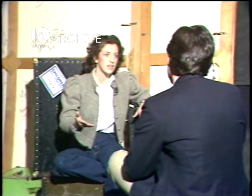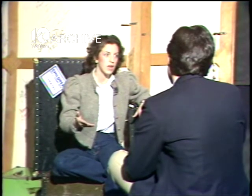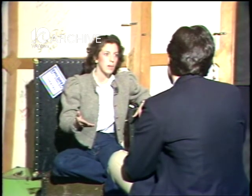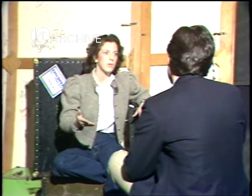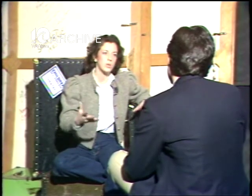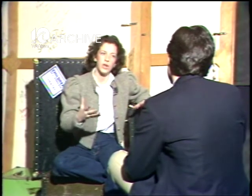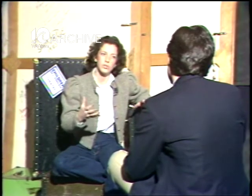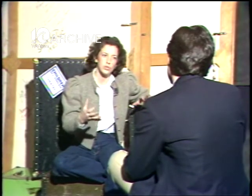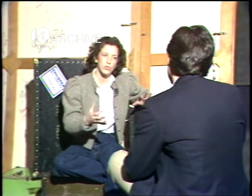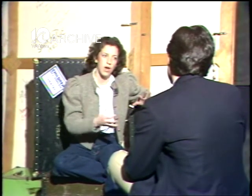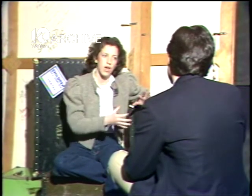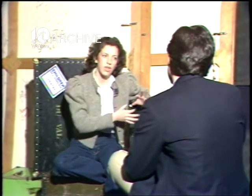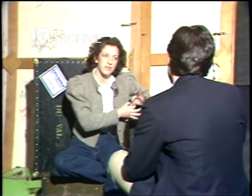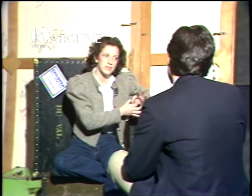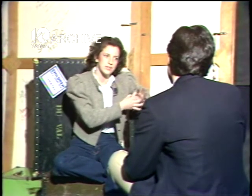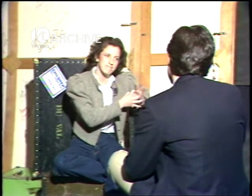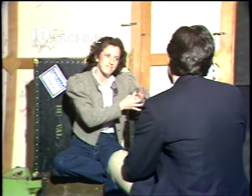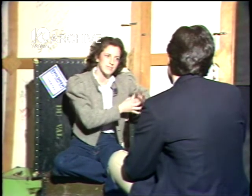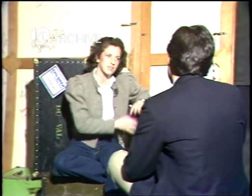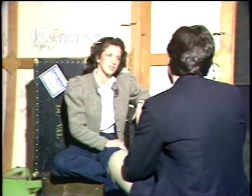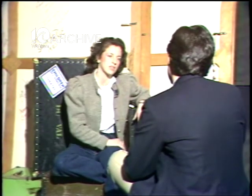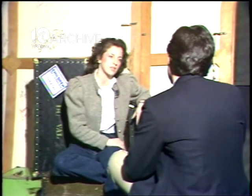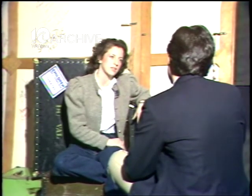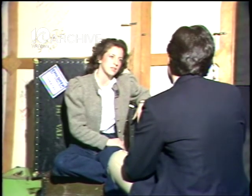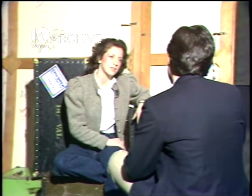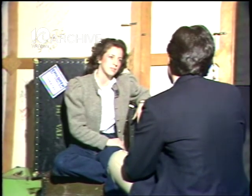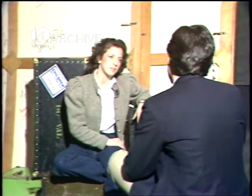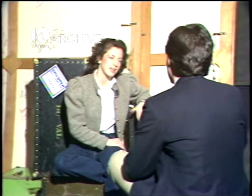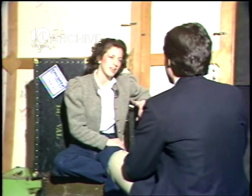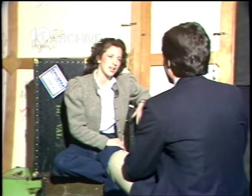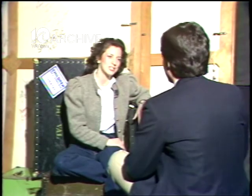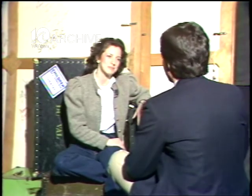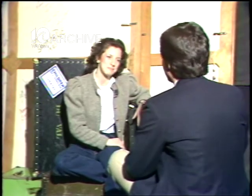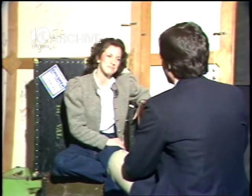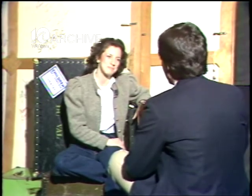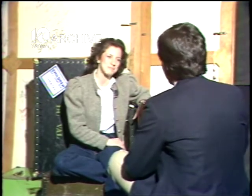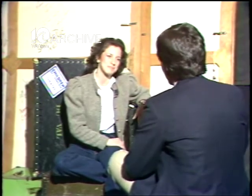But you can always try." Howard Jaffe, The Daily News. Make a connection. Perfect.